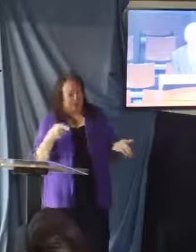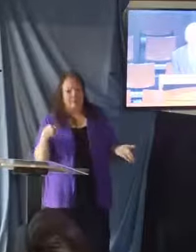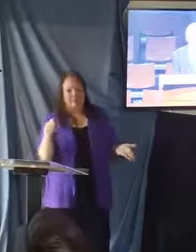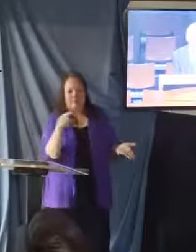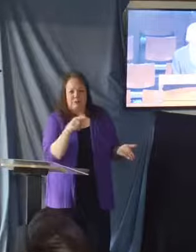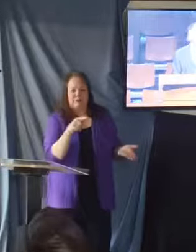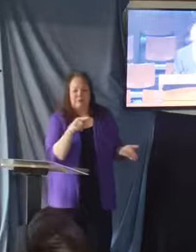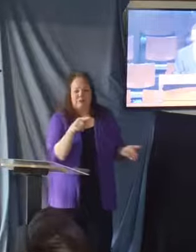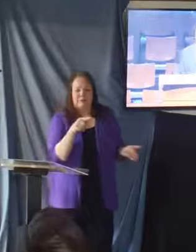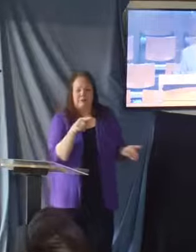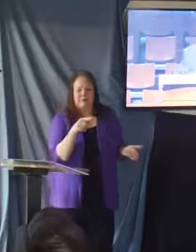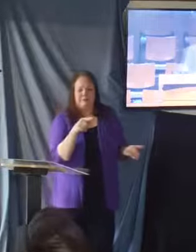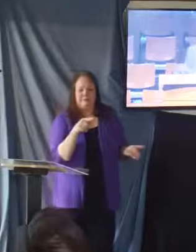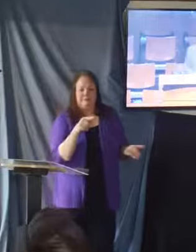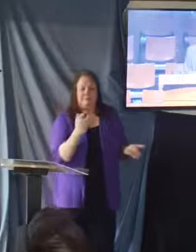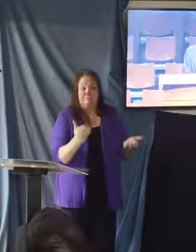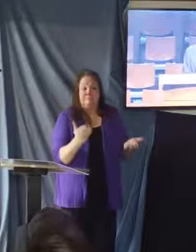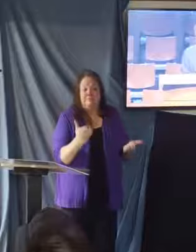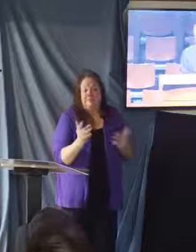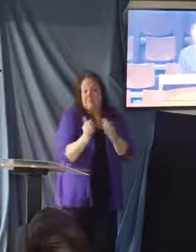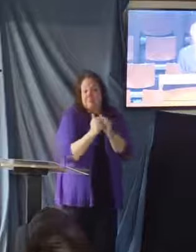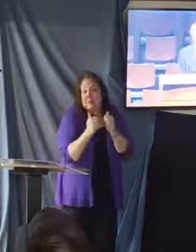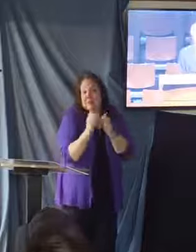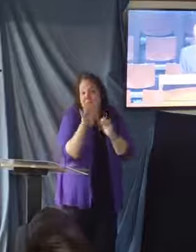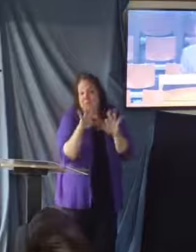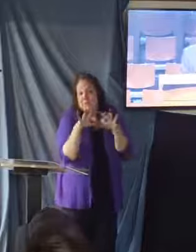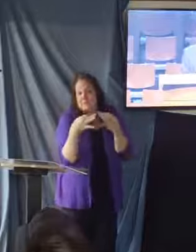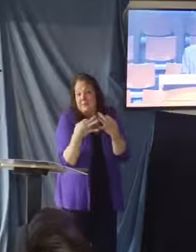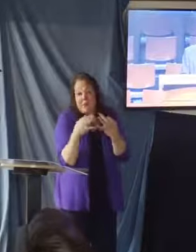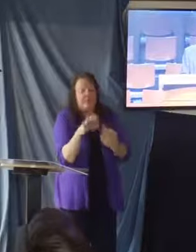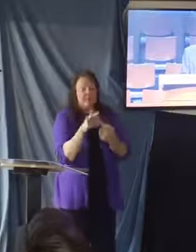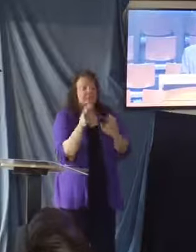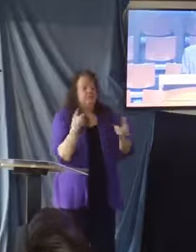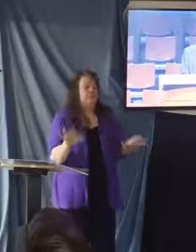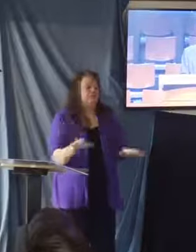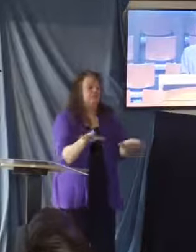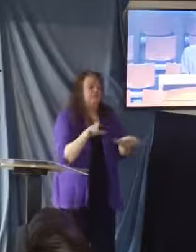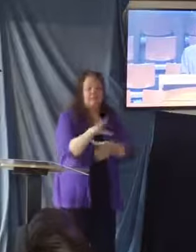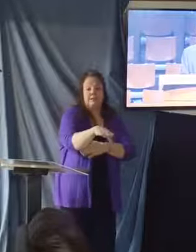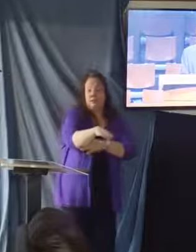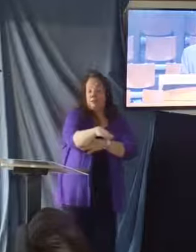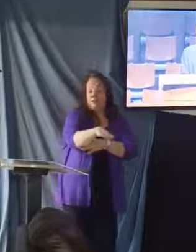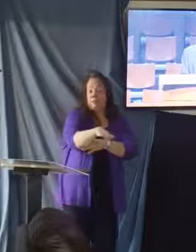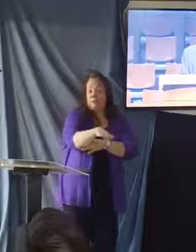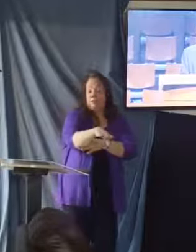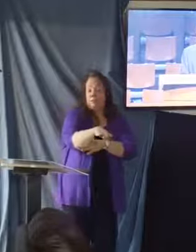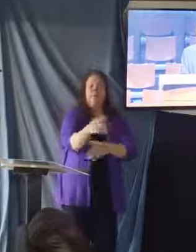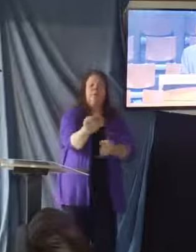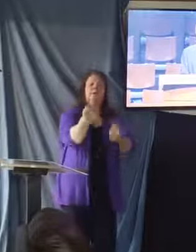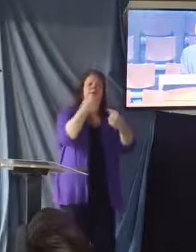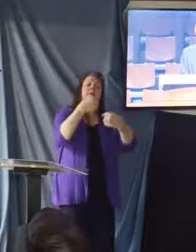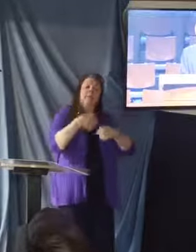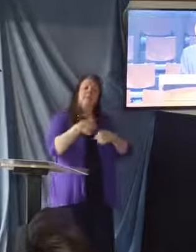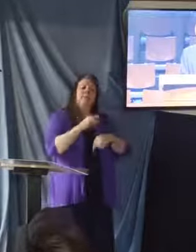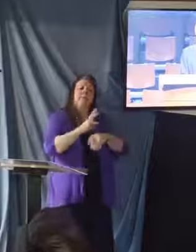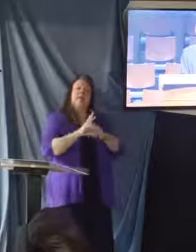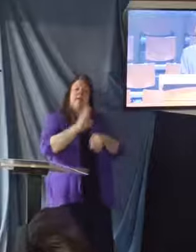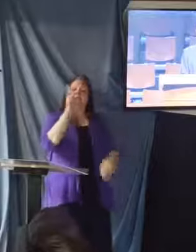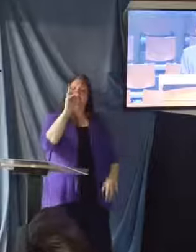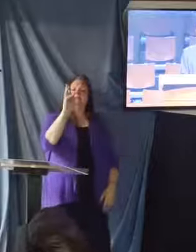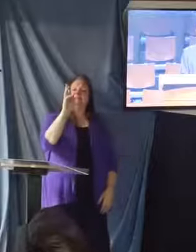you, maybe together with family or doing special things this afternoon, but we'd like to have you come back at